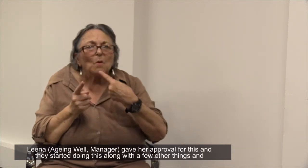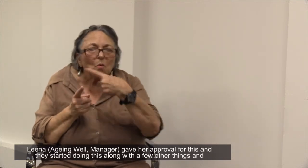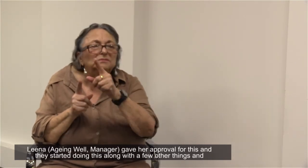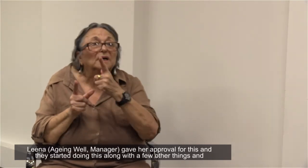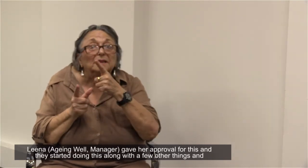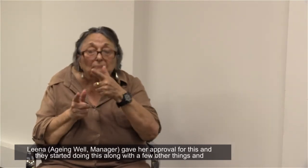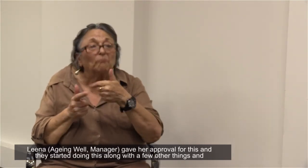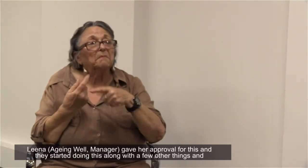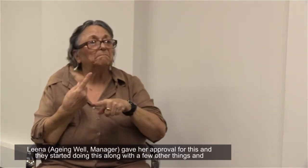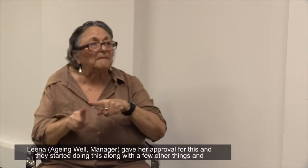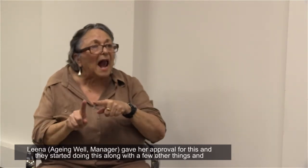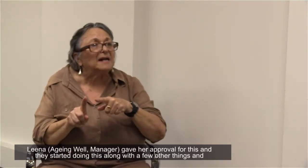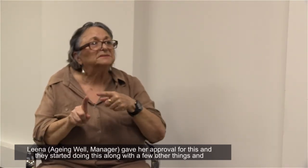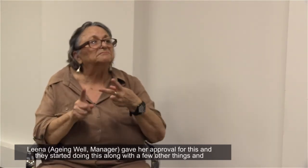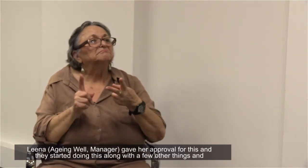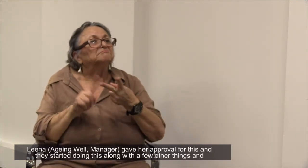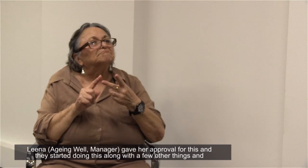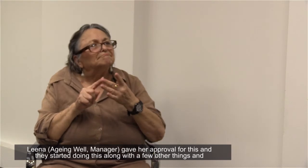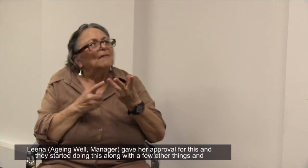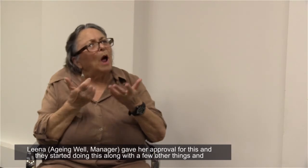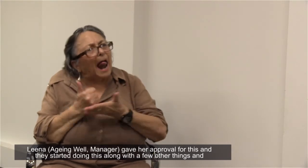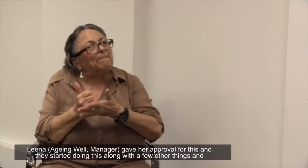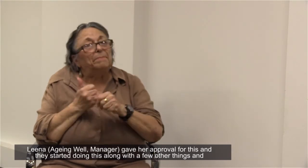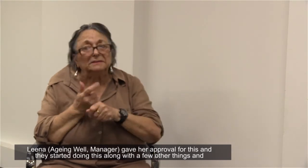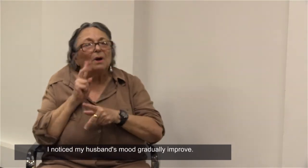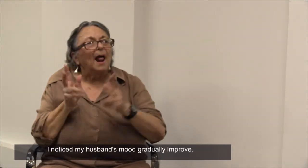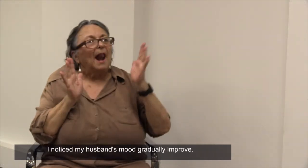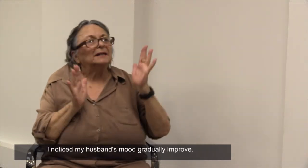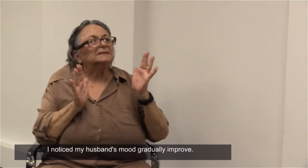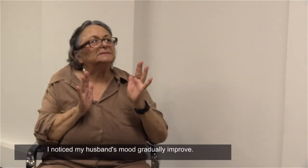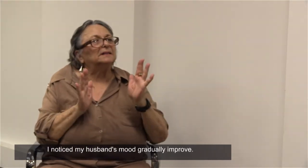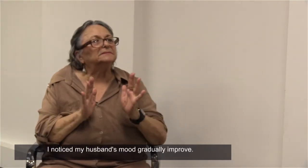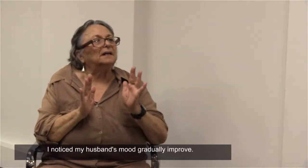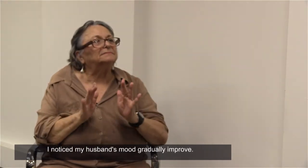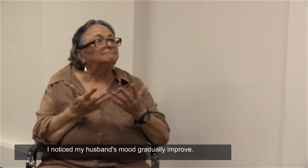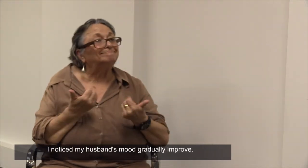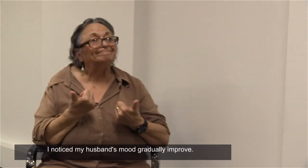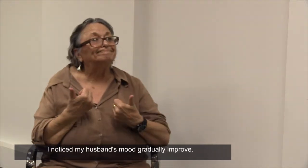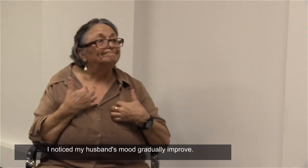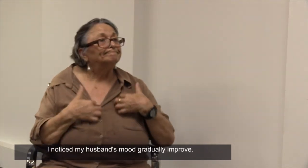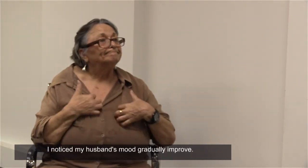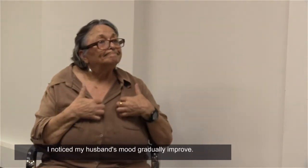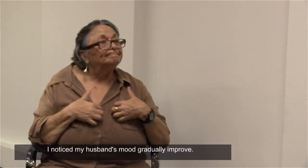gave her approval for this and they started doing this along with a few other things, and I noticed my husband's mood gradually